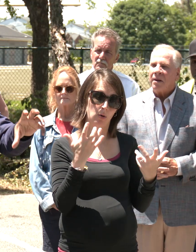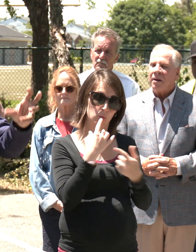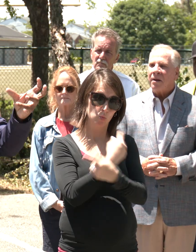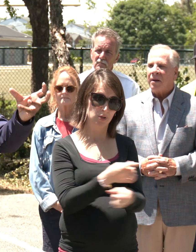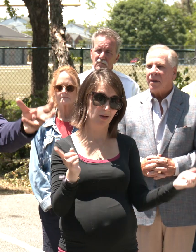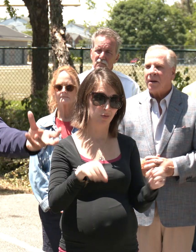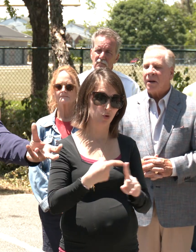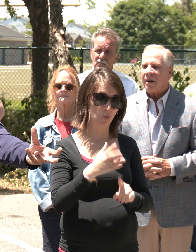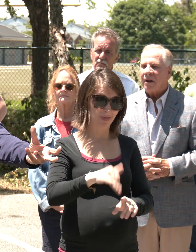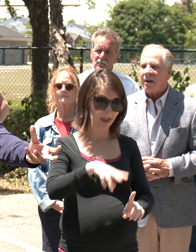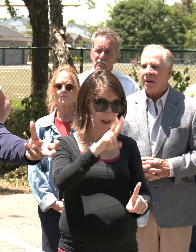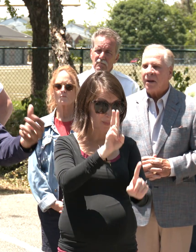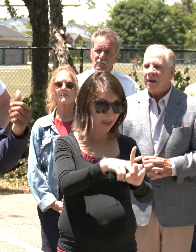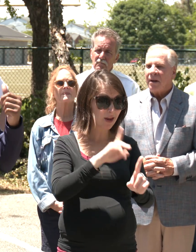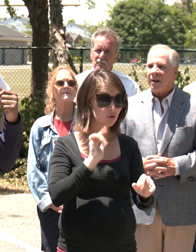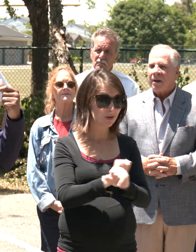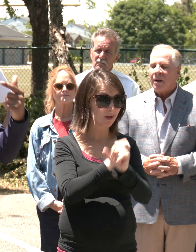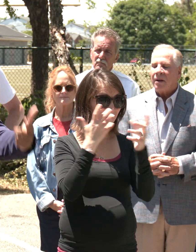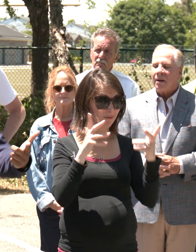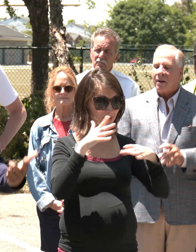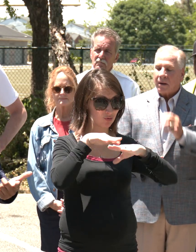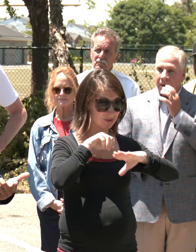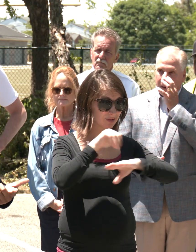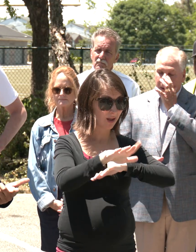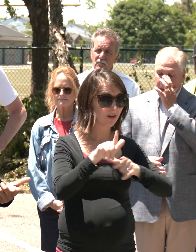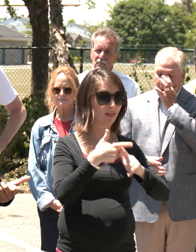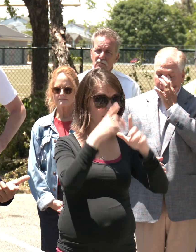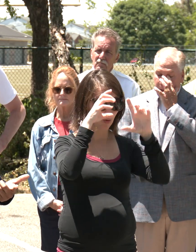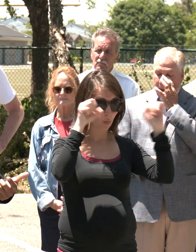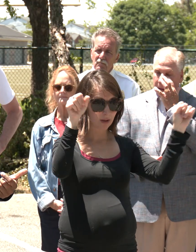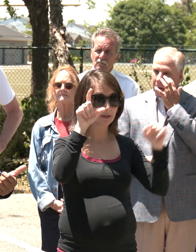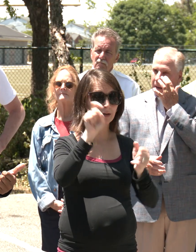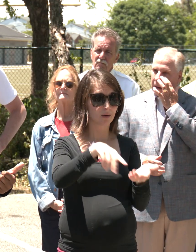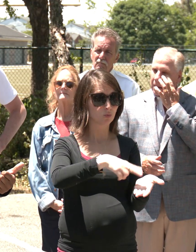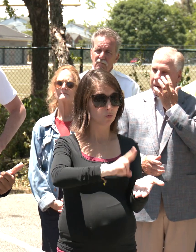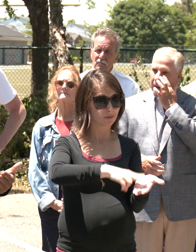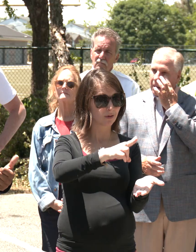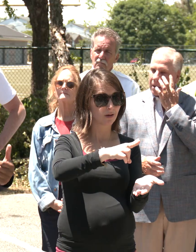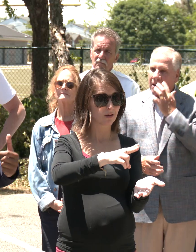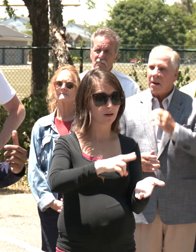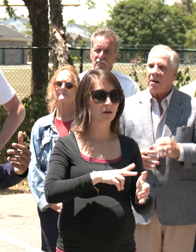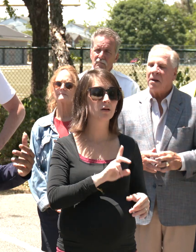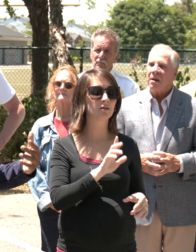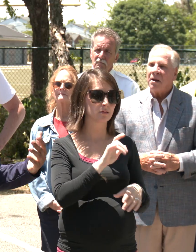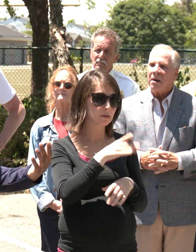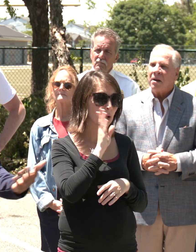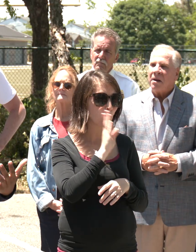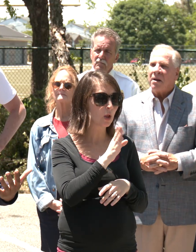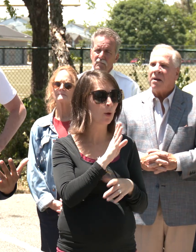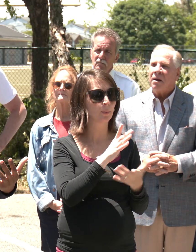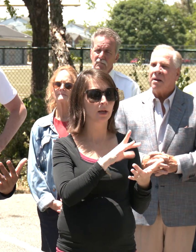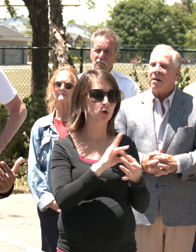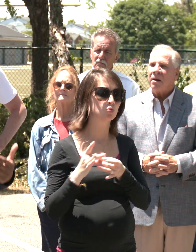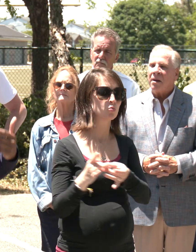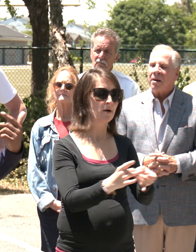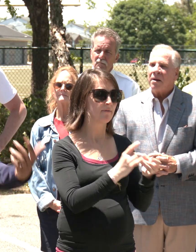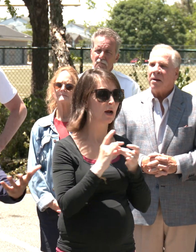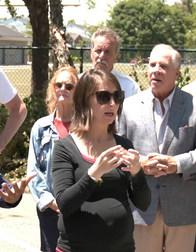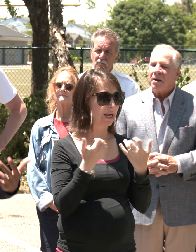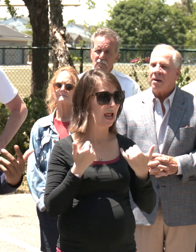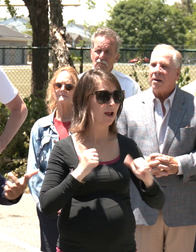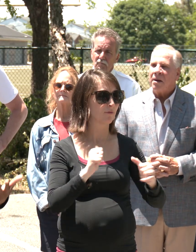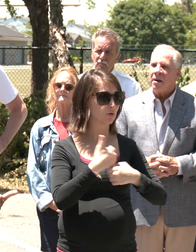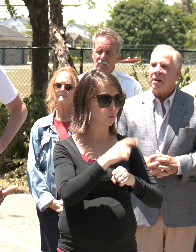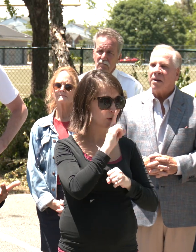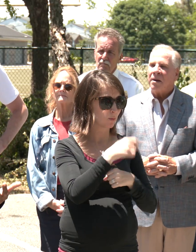application is sent, the president has to sign on it. And so that is going to be a unified effort to make